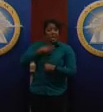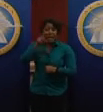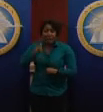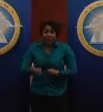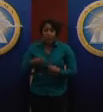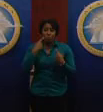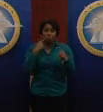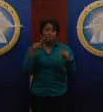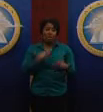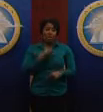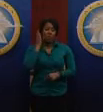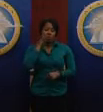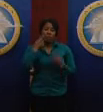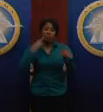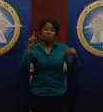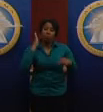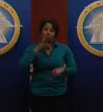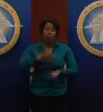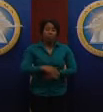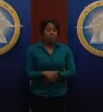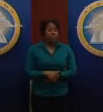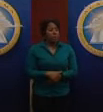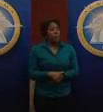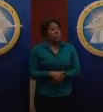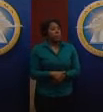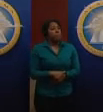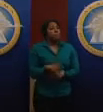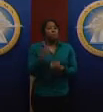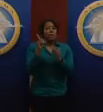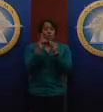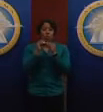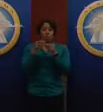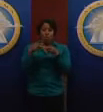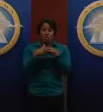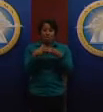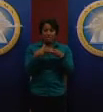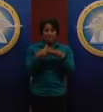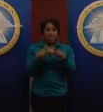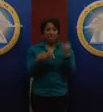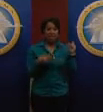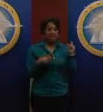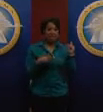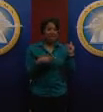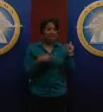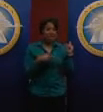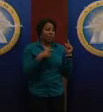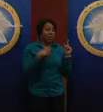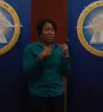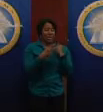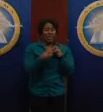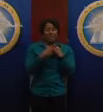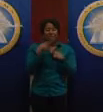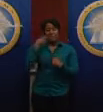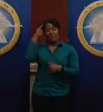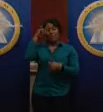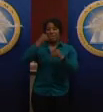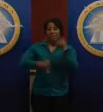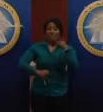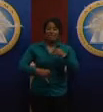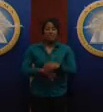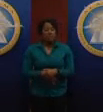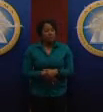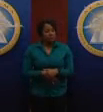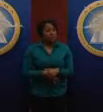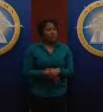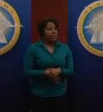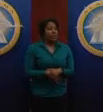will. And then there's one more slide. We save the very best for last. So